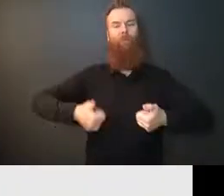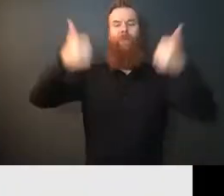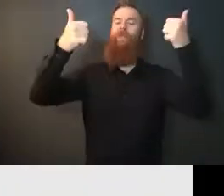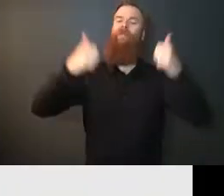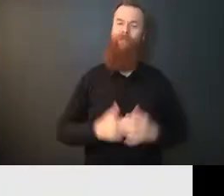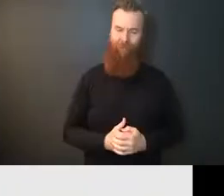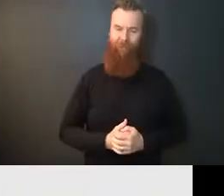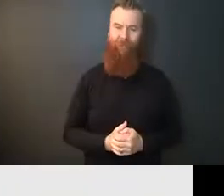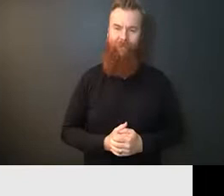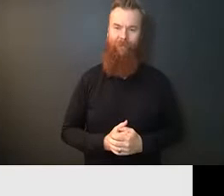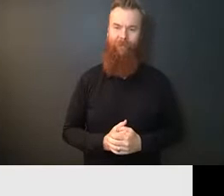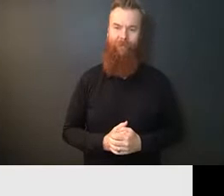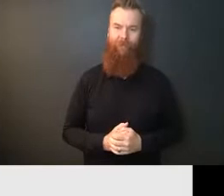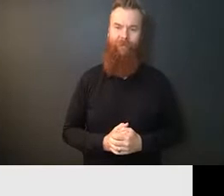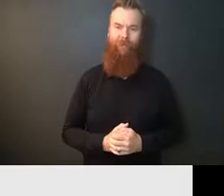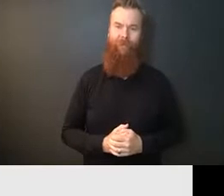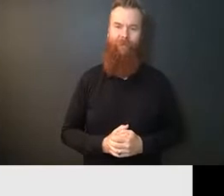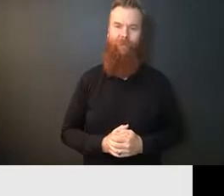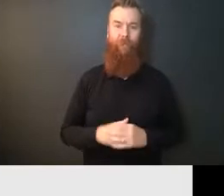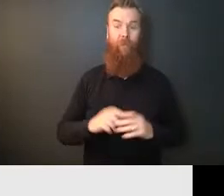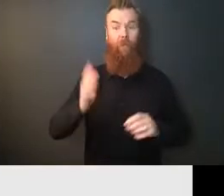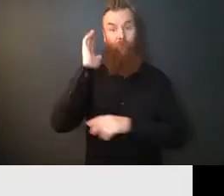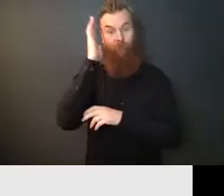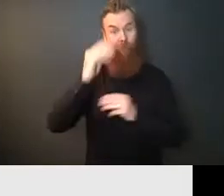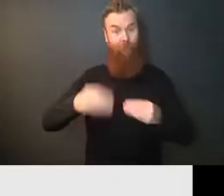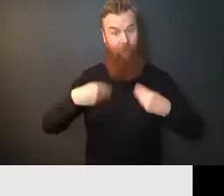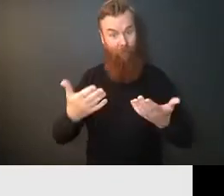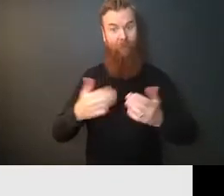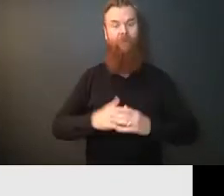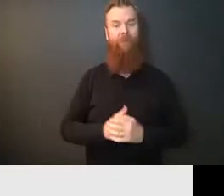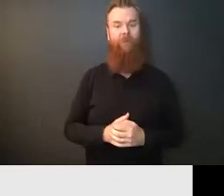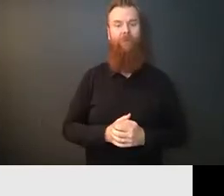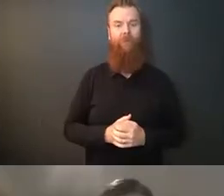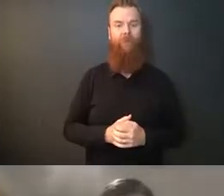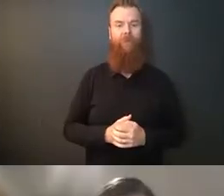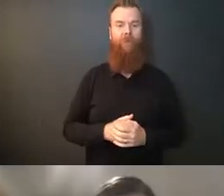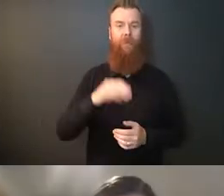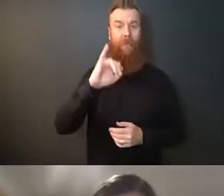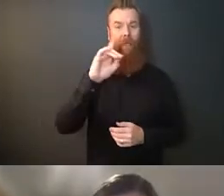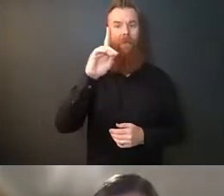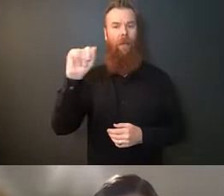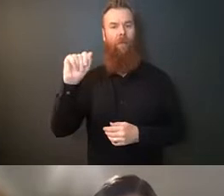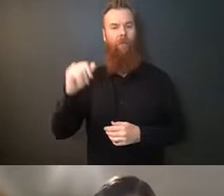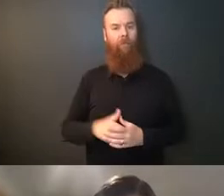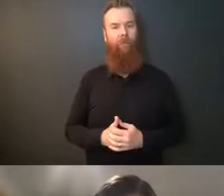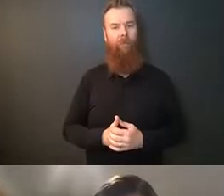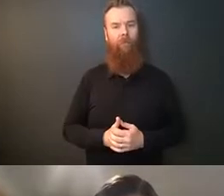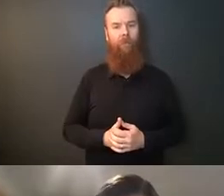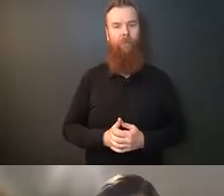Presented by International Disability Alliance, Atlas Alliance, Youth Mental Health